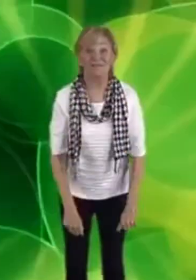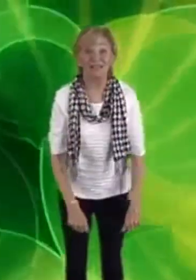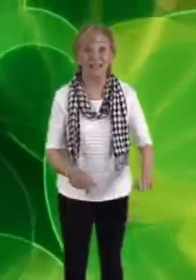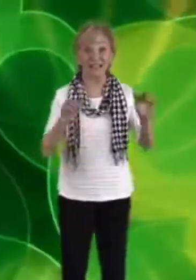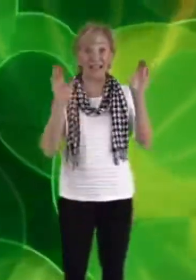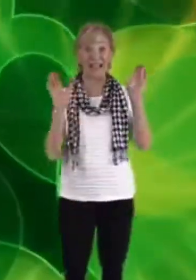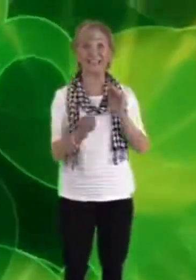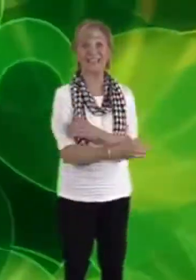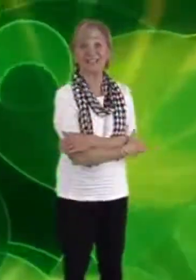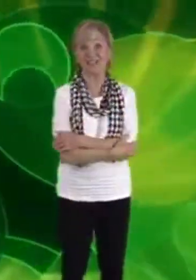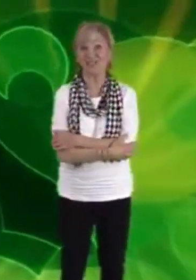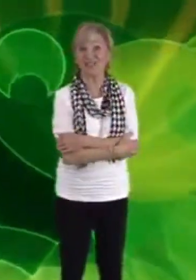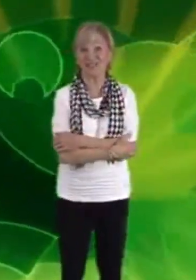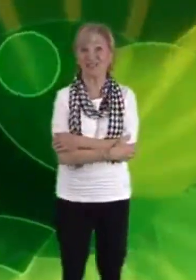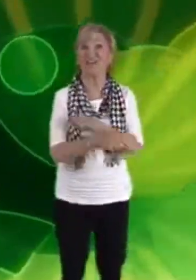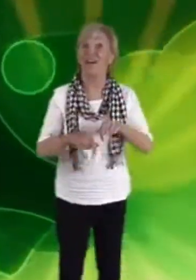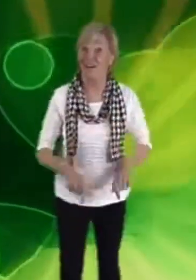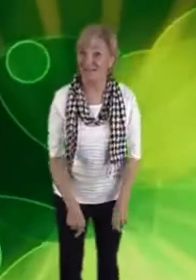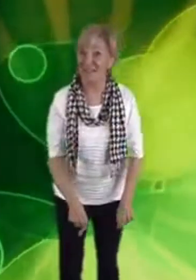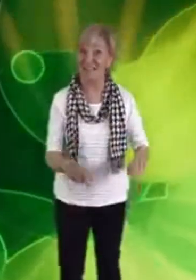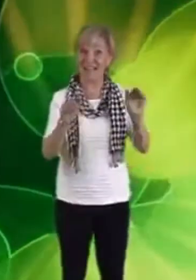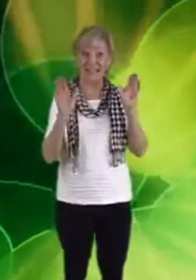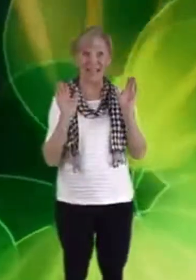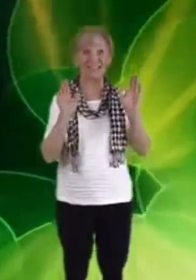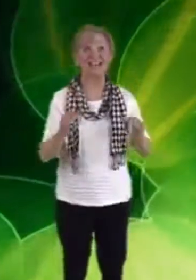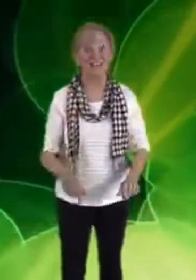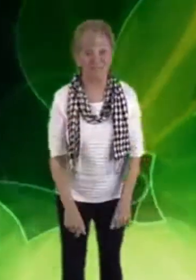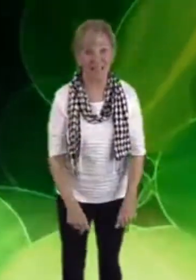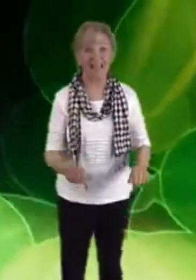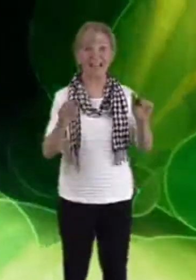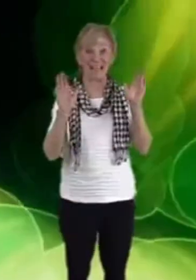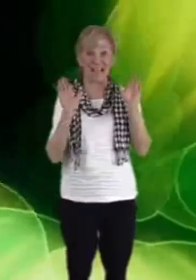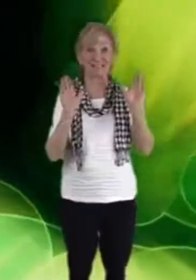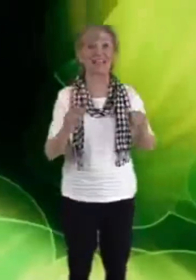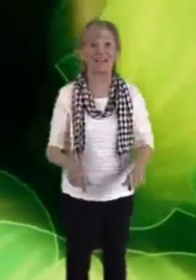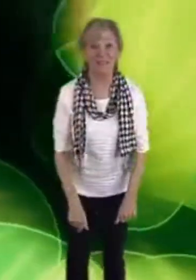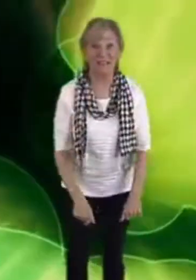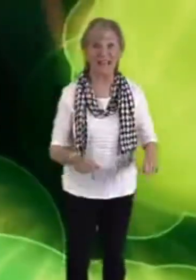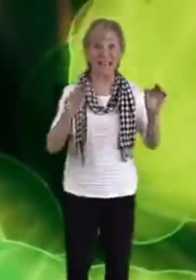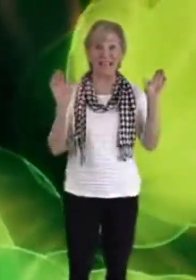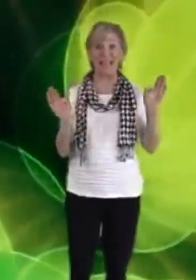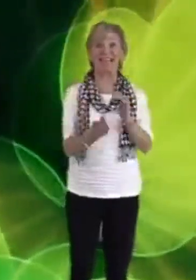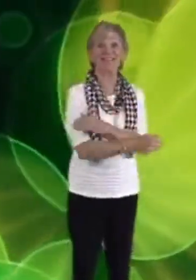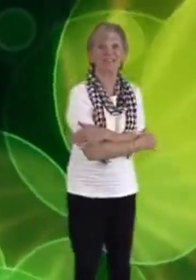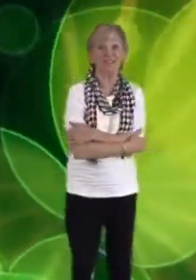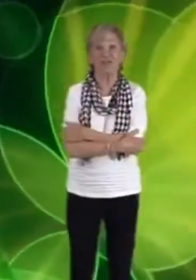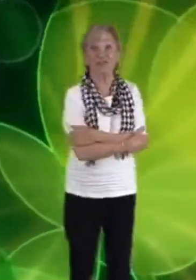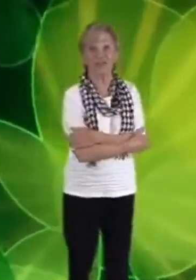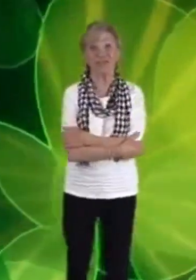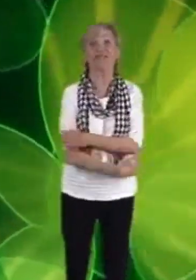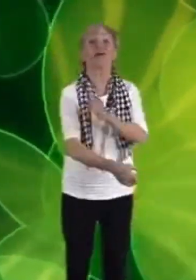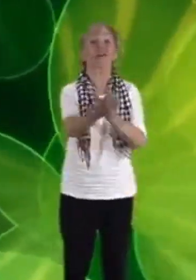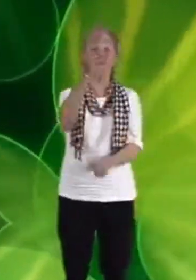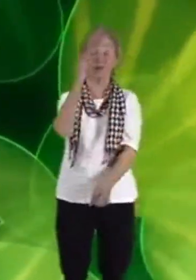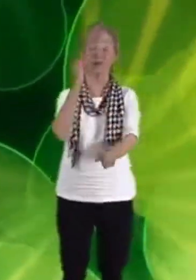feet and hands to yourself. The rules,